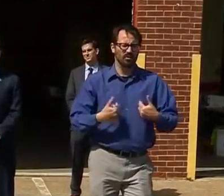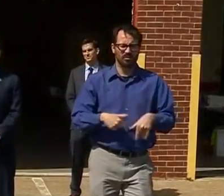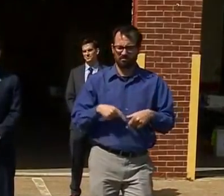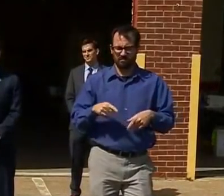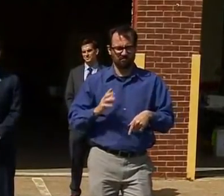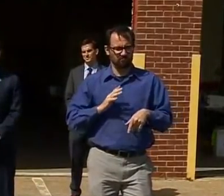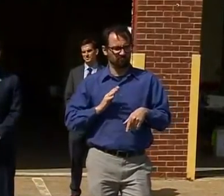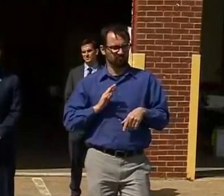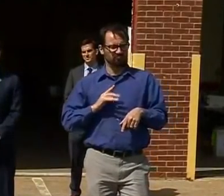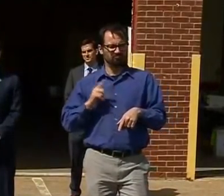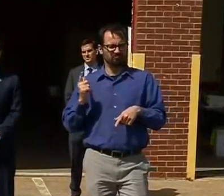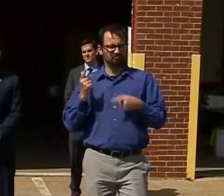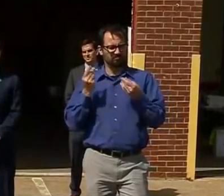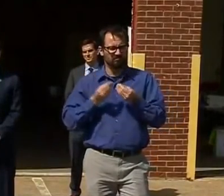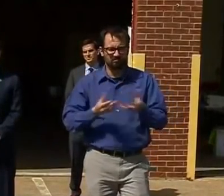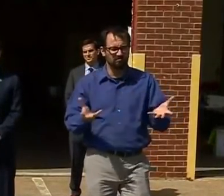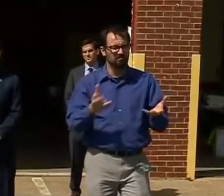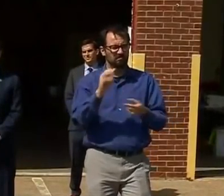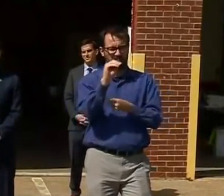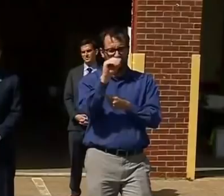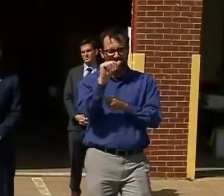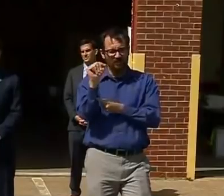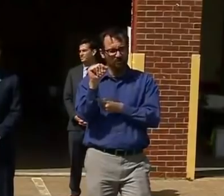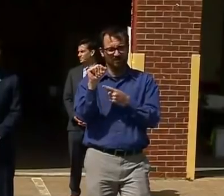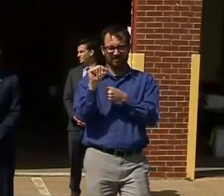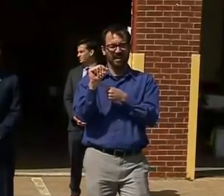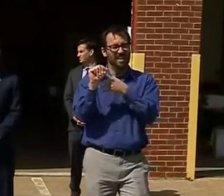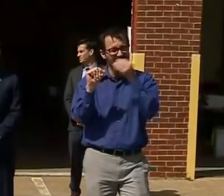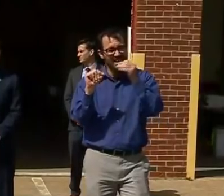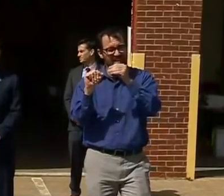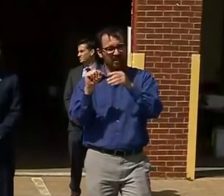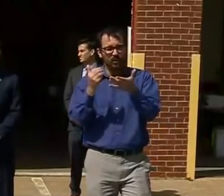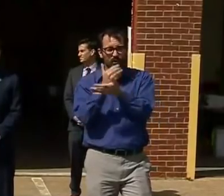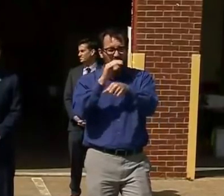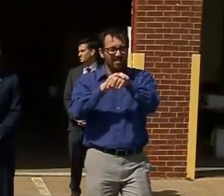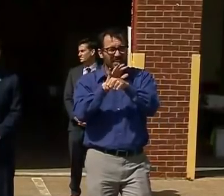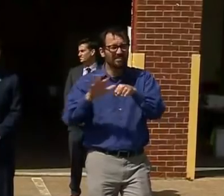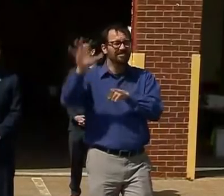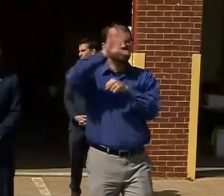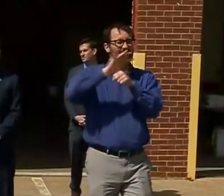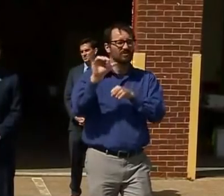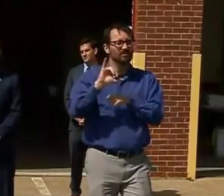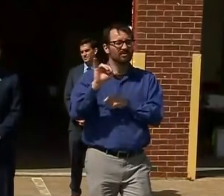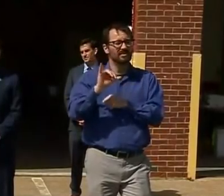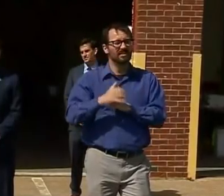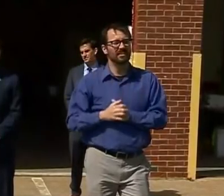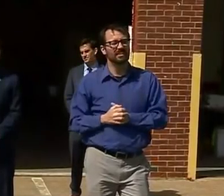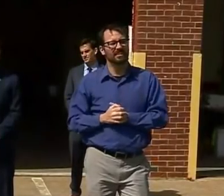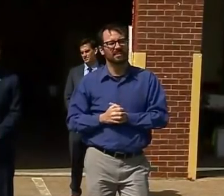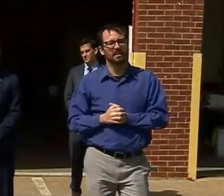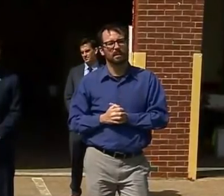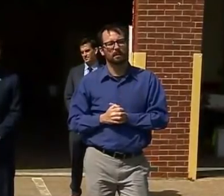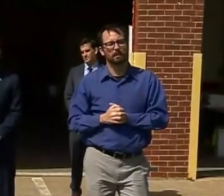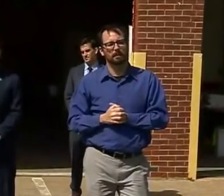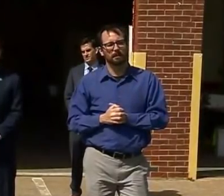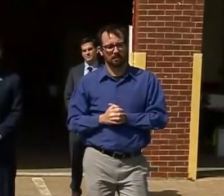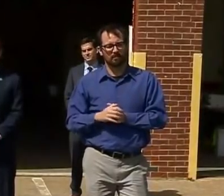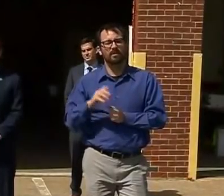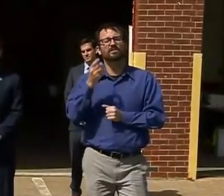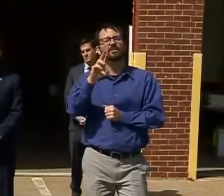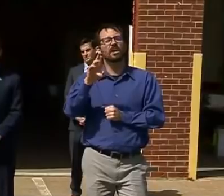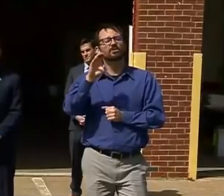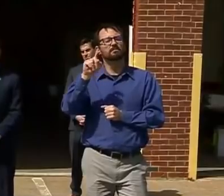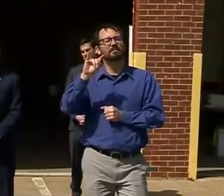all through New England, folks like Dr. Benninger. And on a personal note, I'd just like to say, for having spent a combined almost